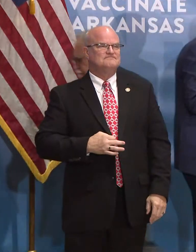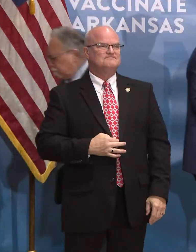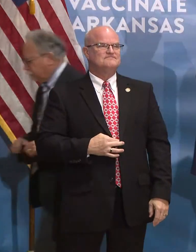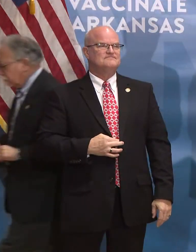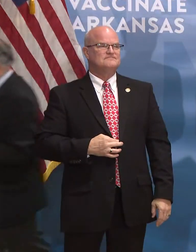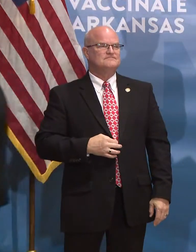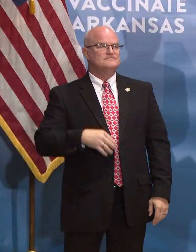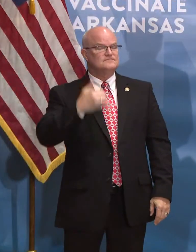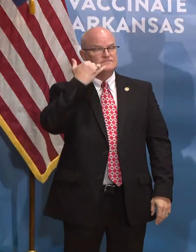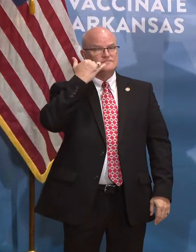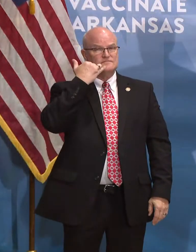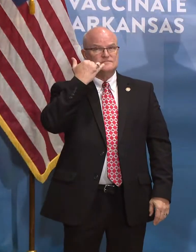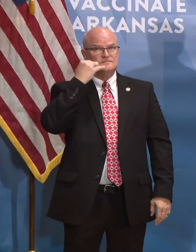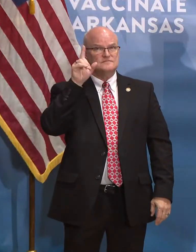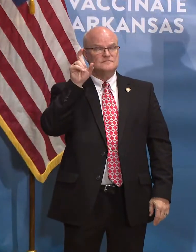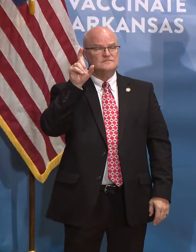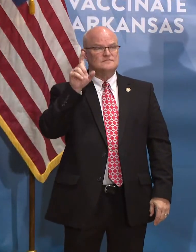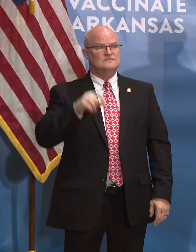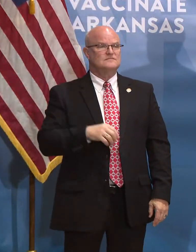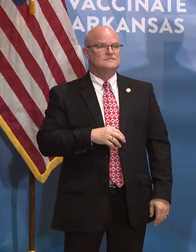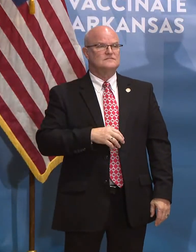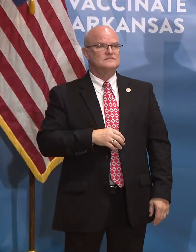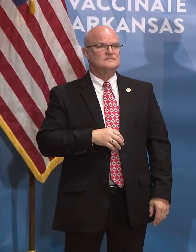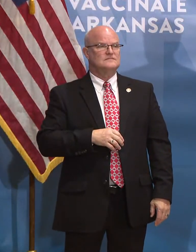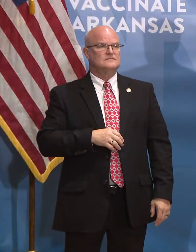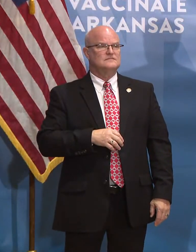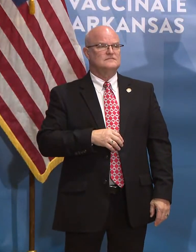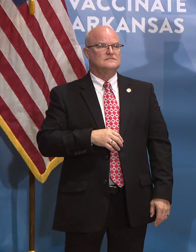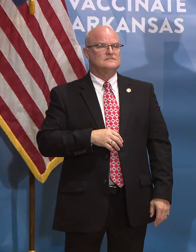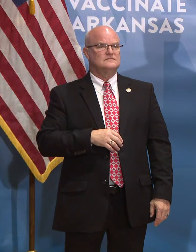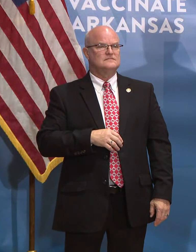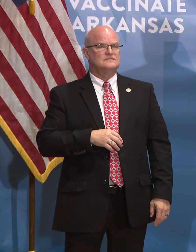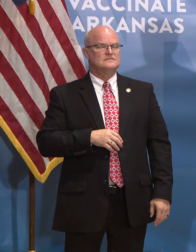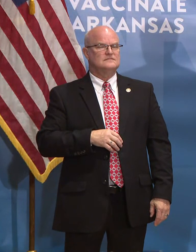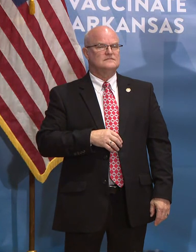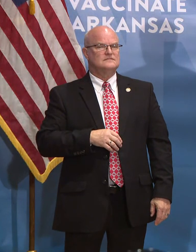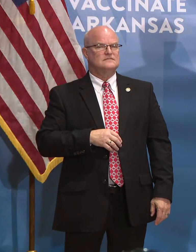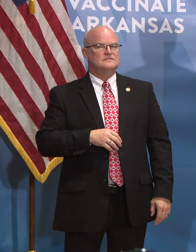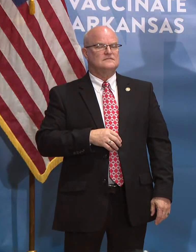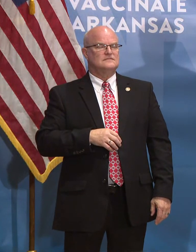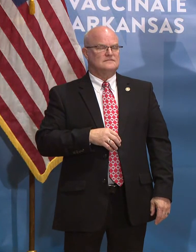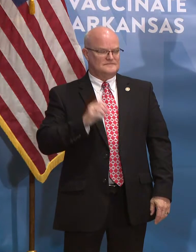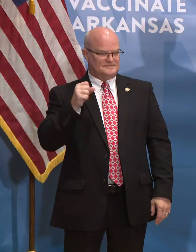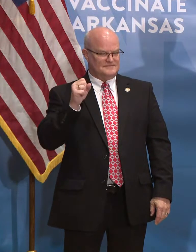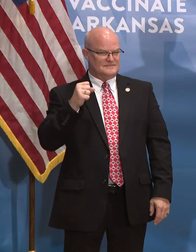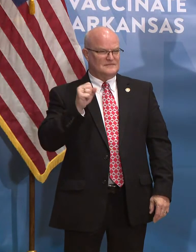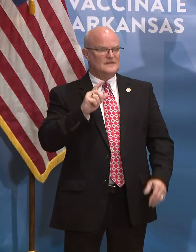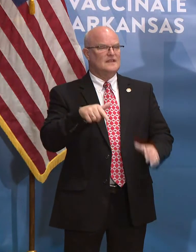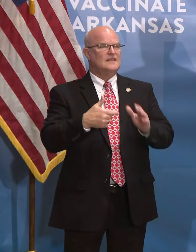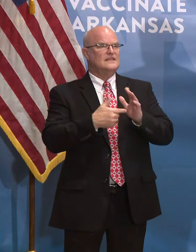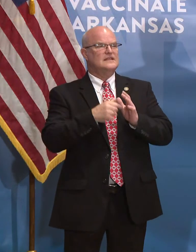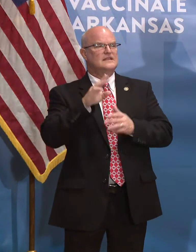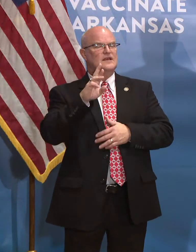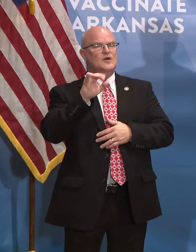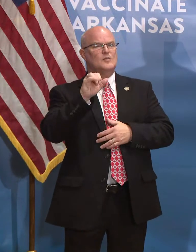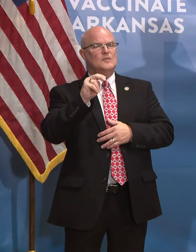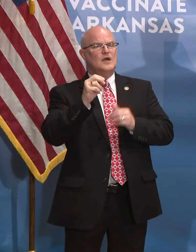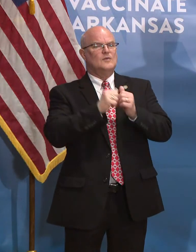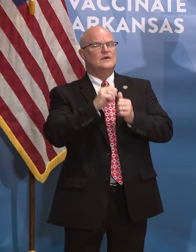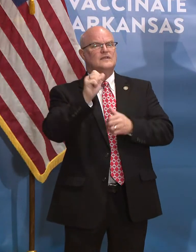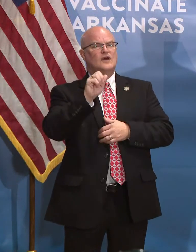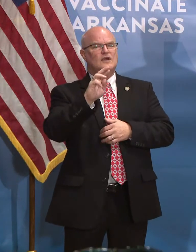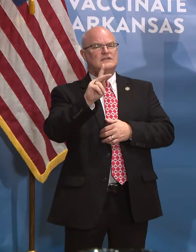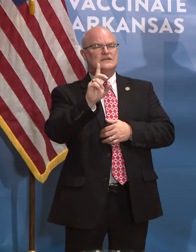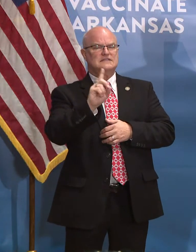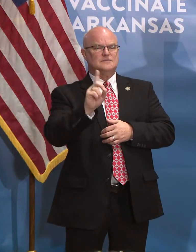Let's go remotely. Are there any questions remotely? Yes, Governor. This is Ryan with Arkansas Democrat Gazette.